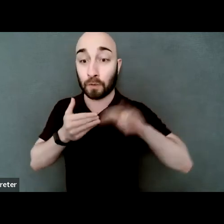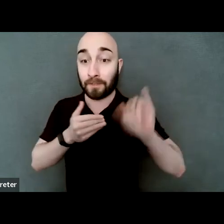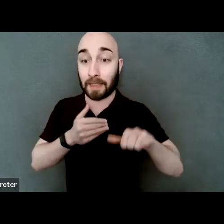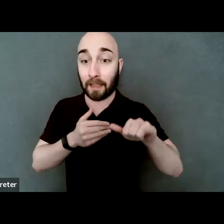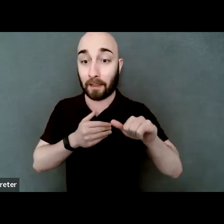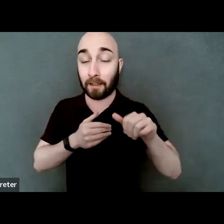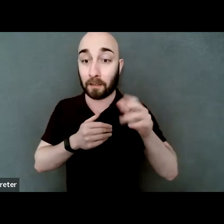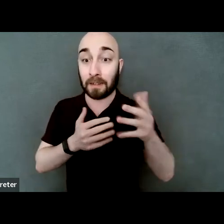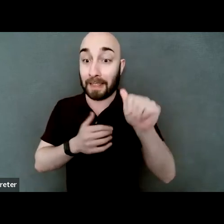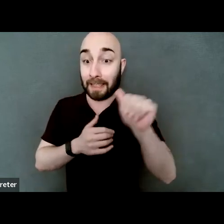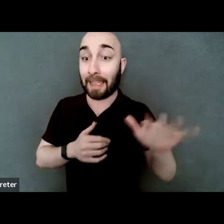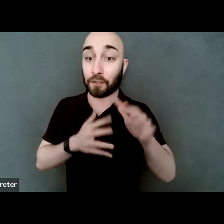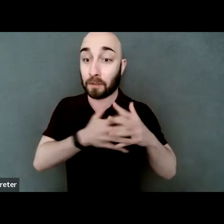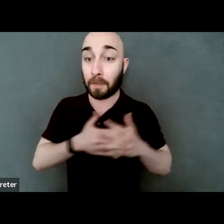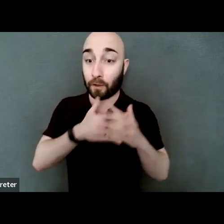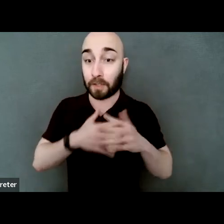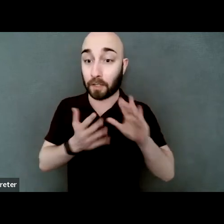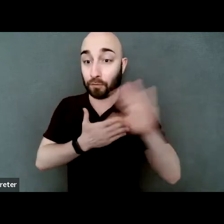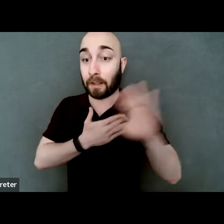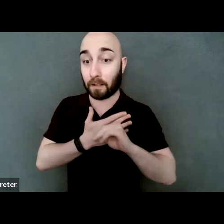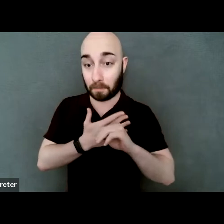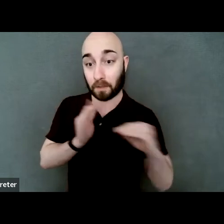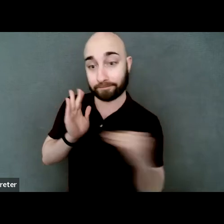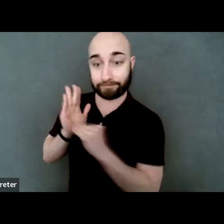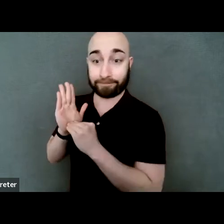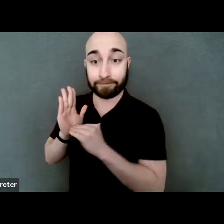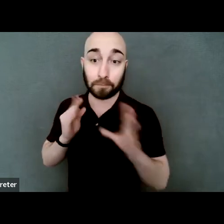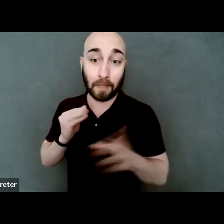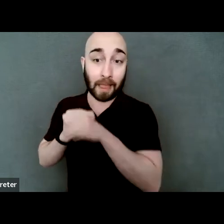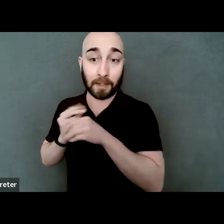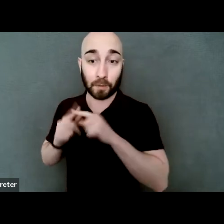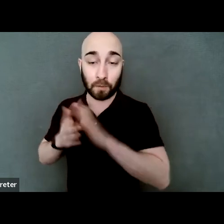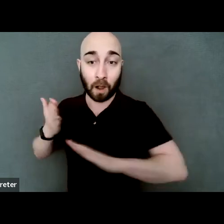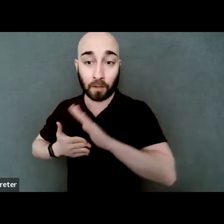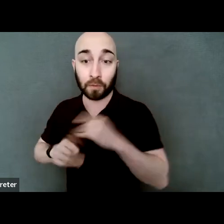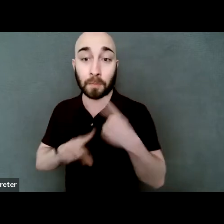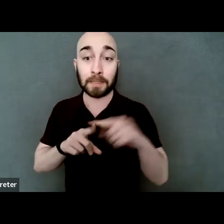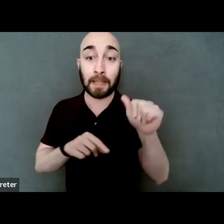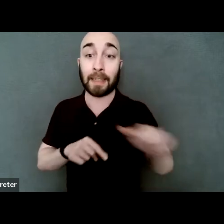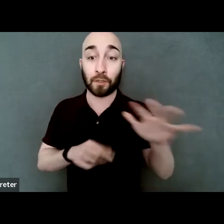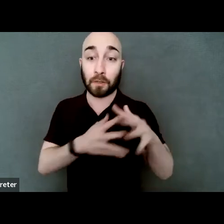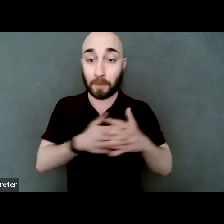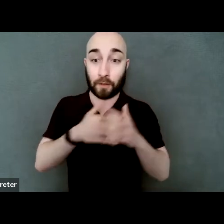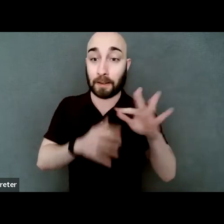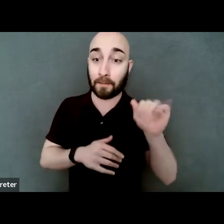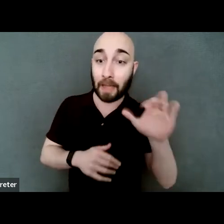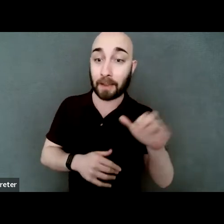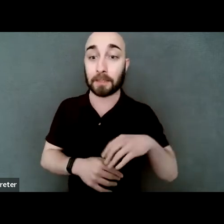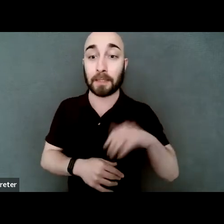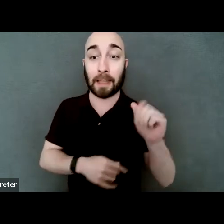was Asian American curriculum was added to the college, as well as Asian American faculty and